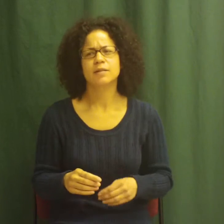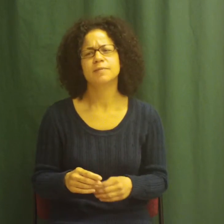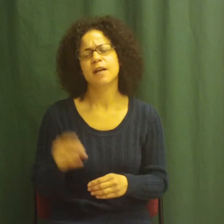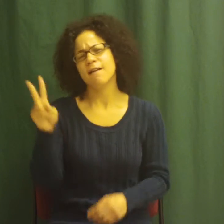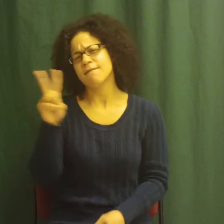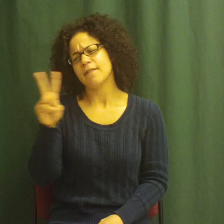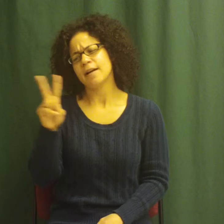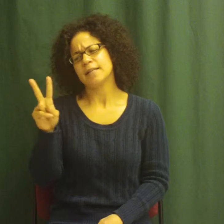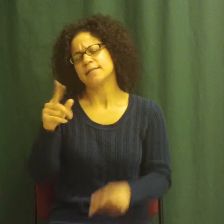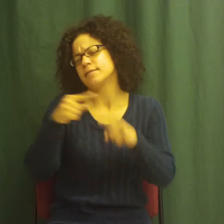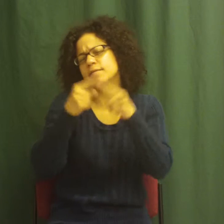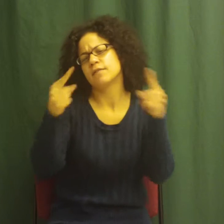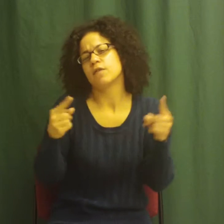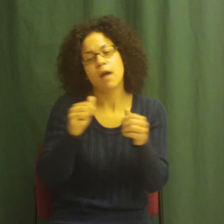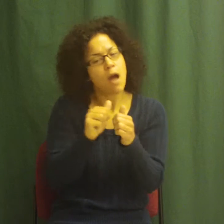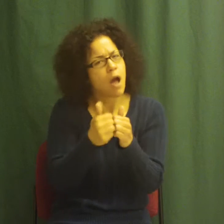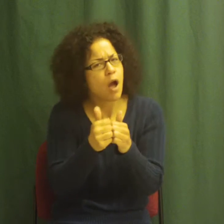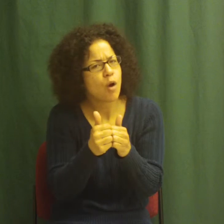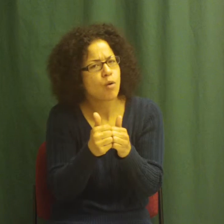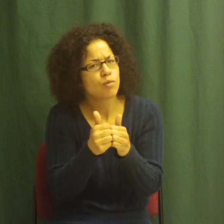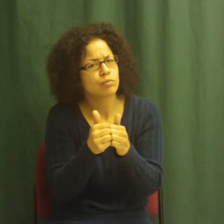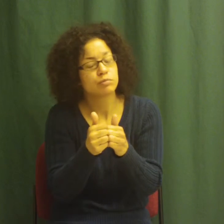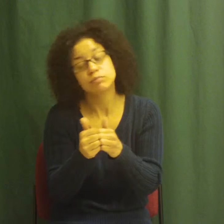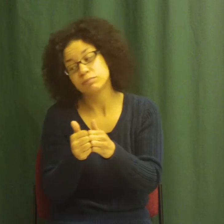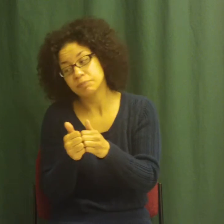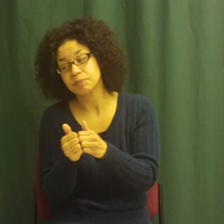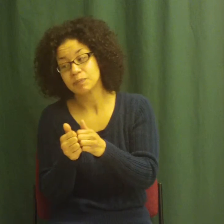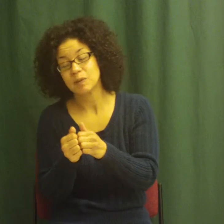to destroy items of religious value